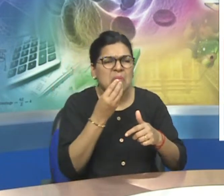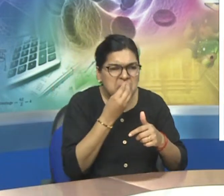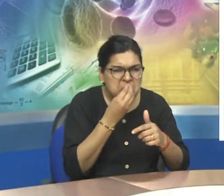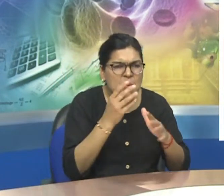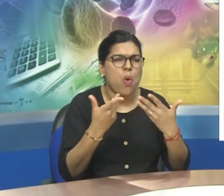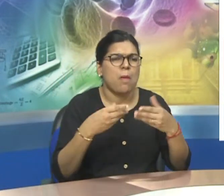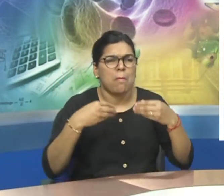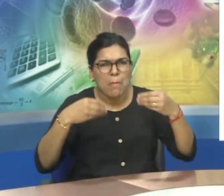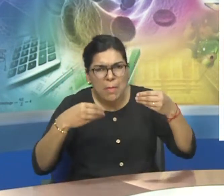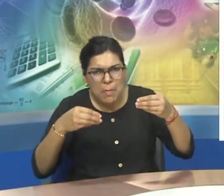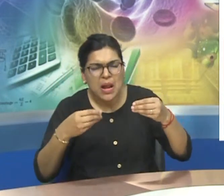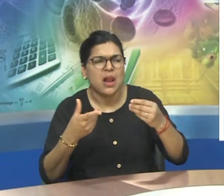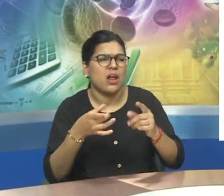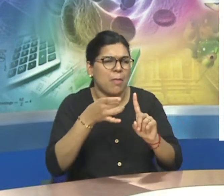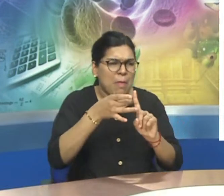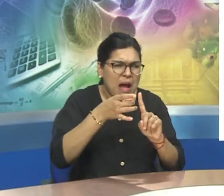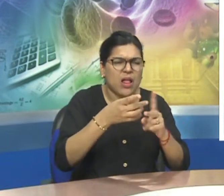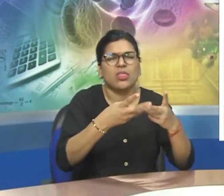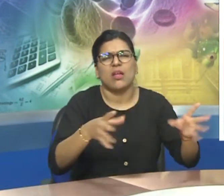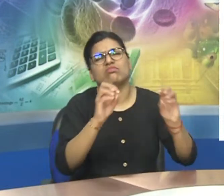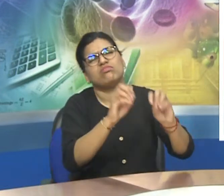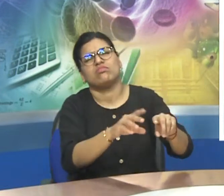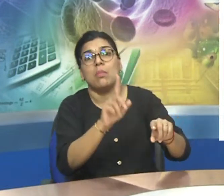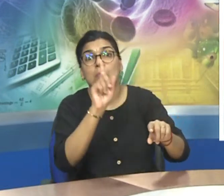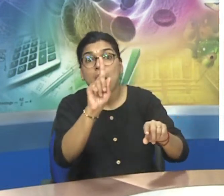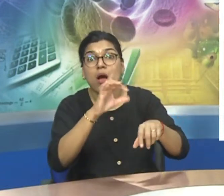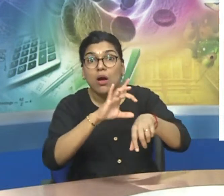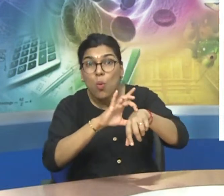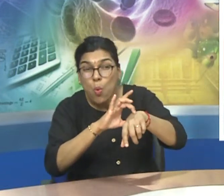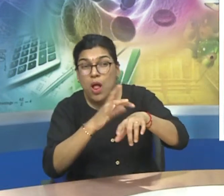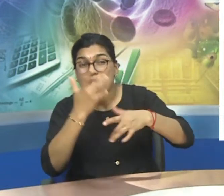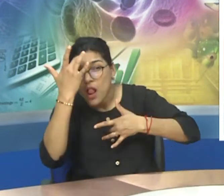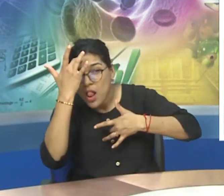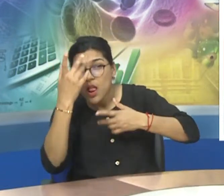because they are not aware about all these medical wastes, they can be